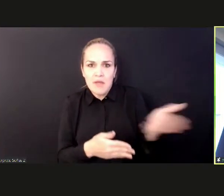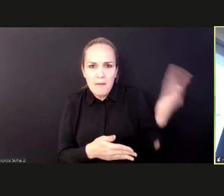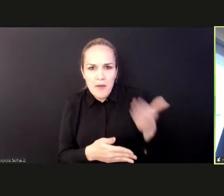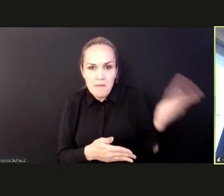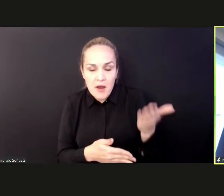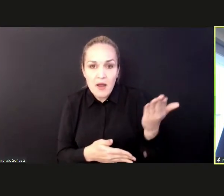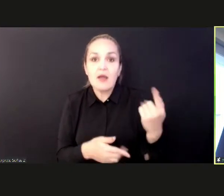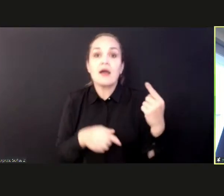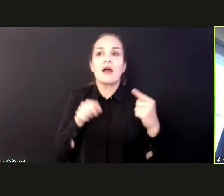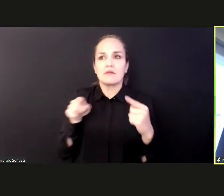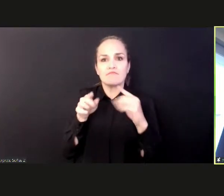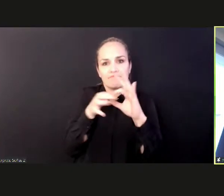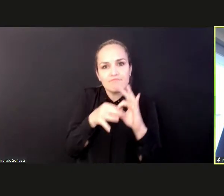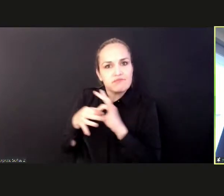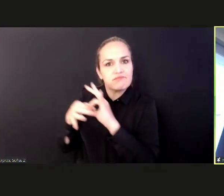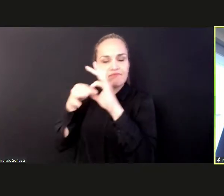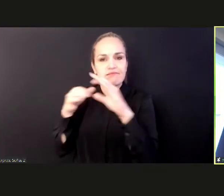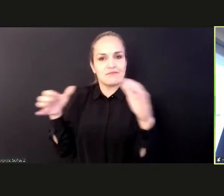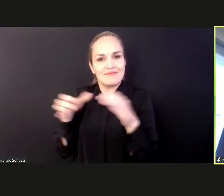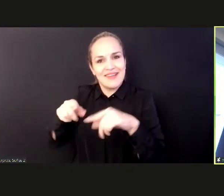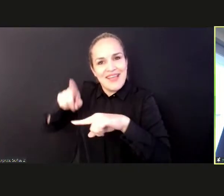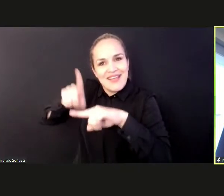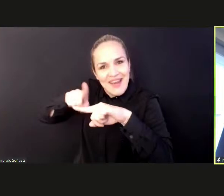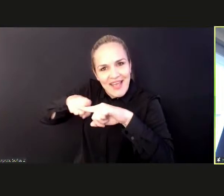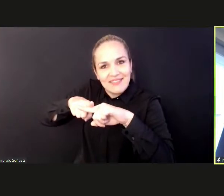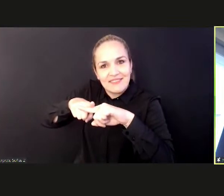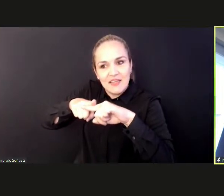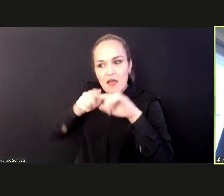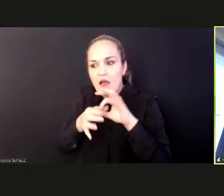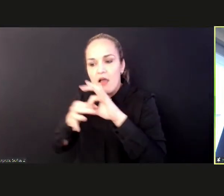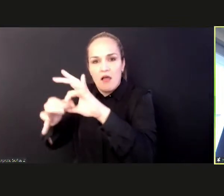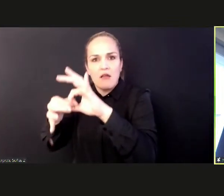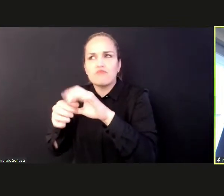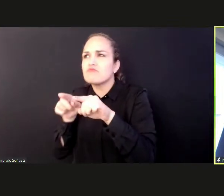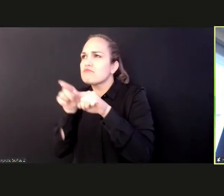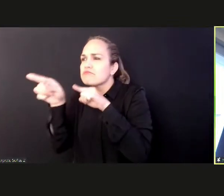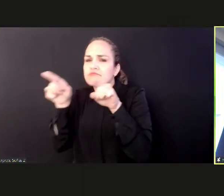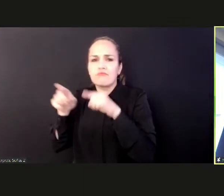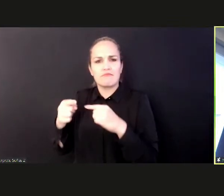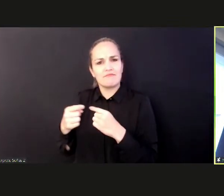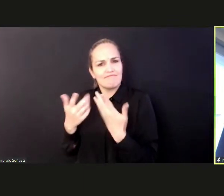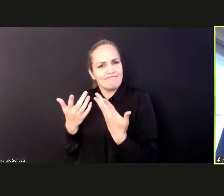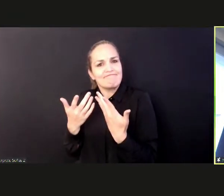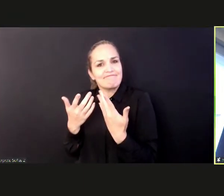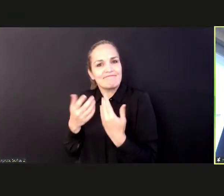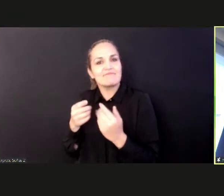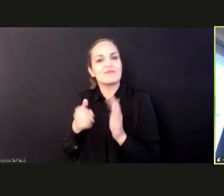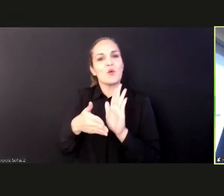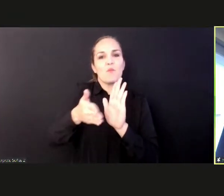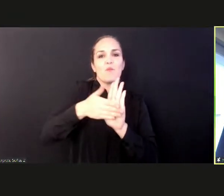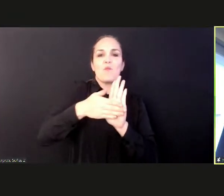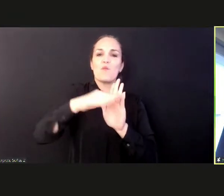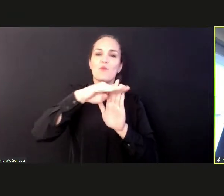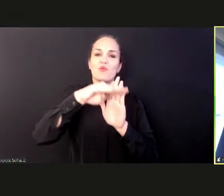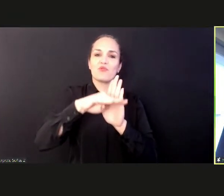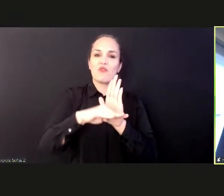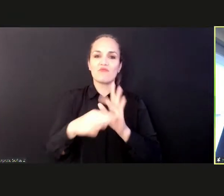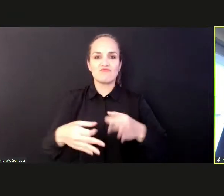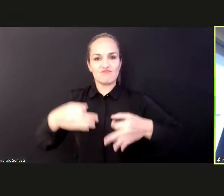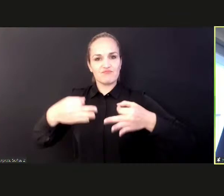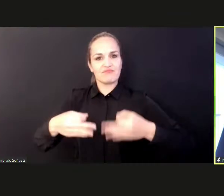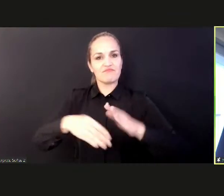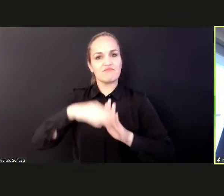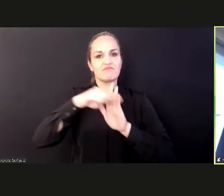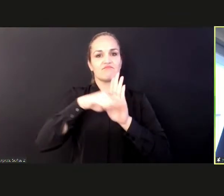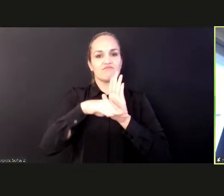to develop a harmonized and effective safe travel protocols for 11 industries across the travel and tourism sector